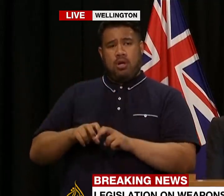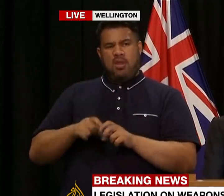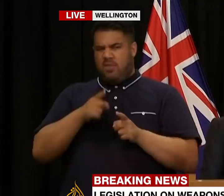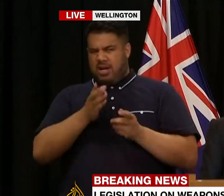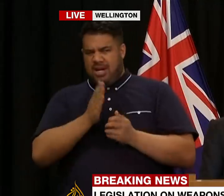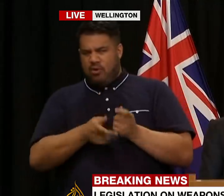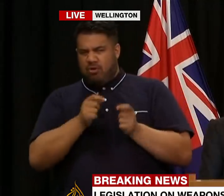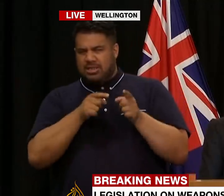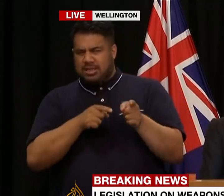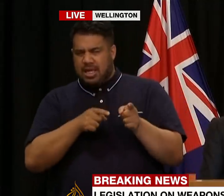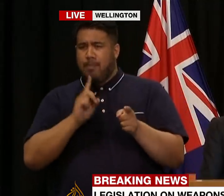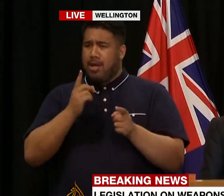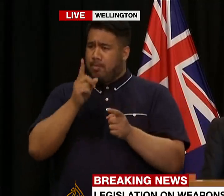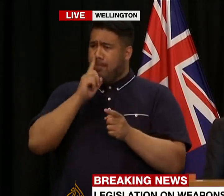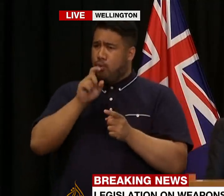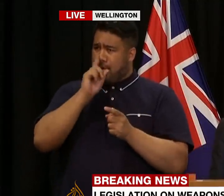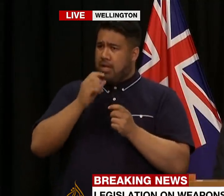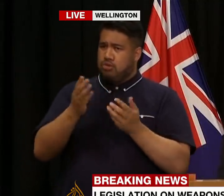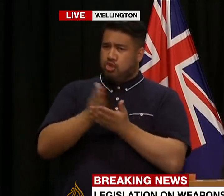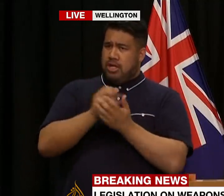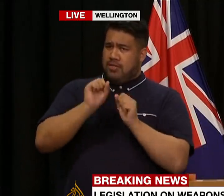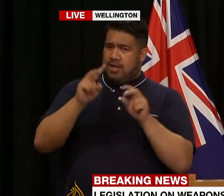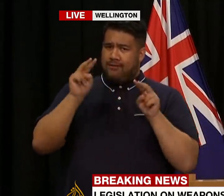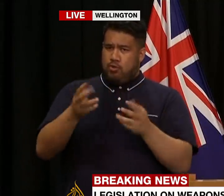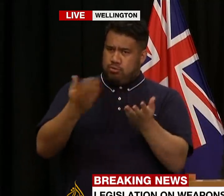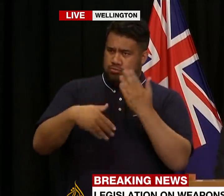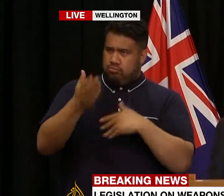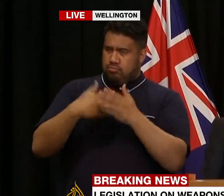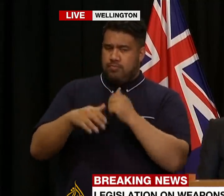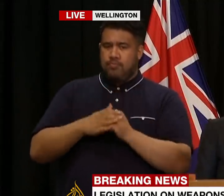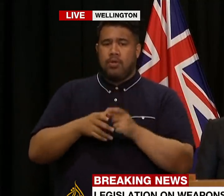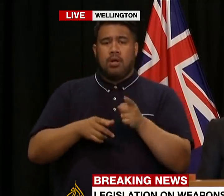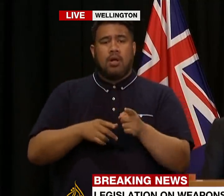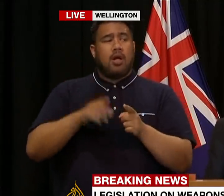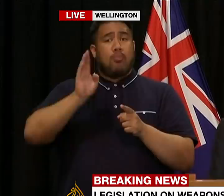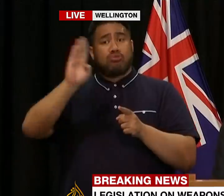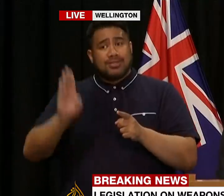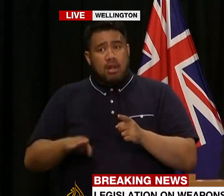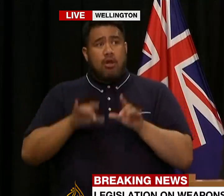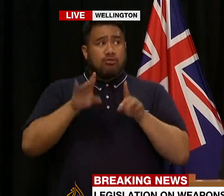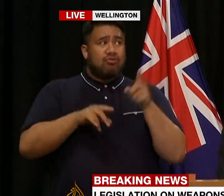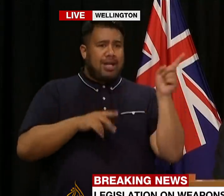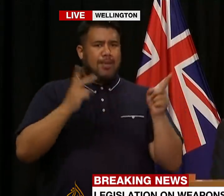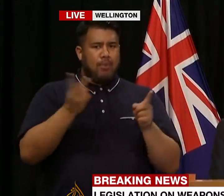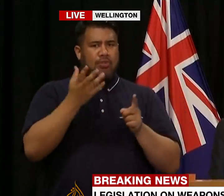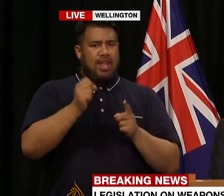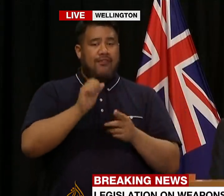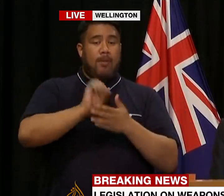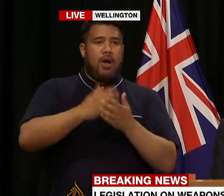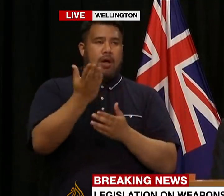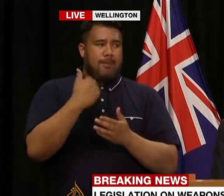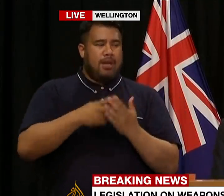but people will be free to share their views. Just on the buyback scheme, obviously Australia and places like Brazil have had this in place before. Will you be seeking